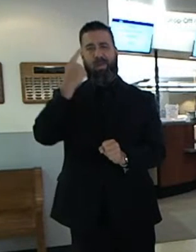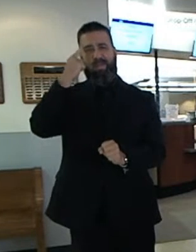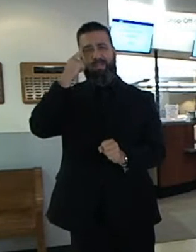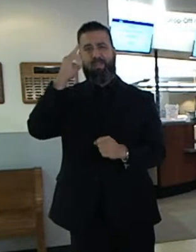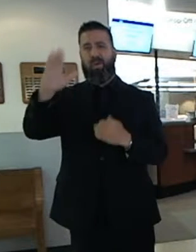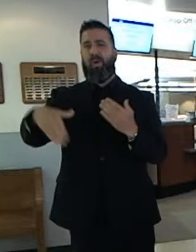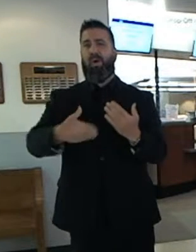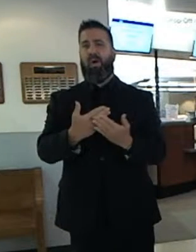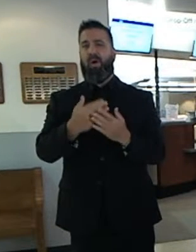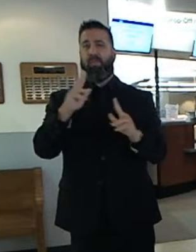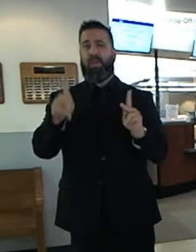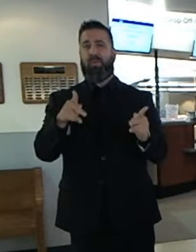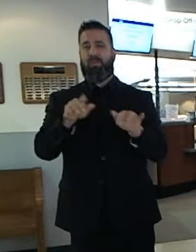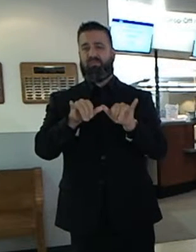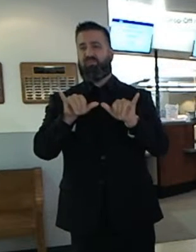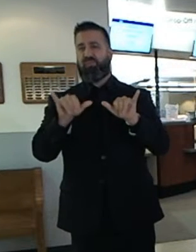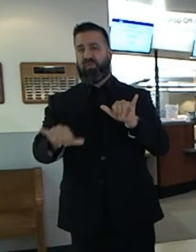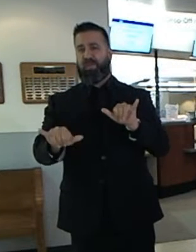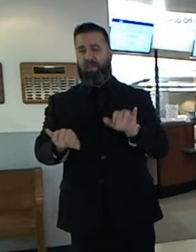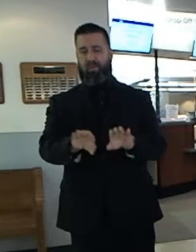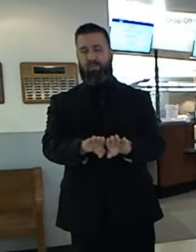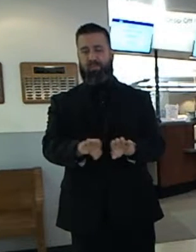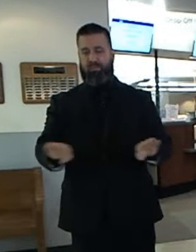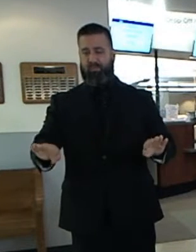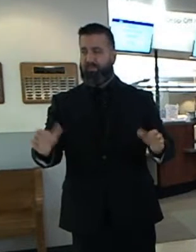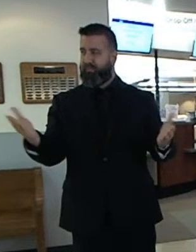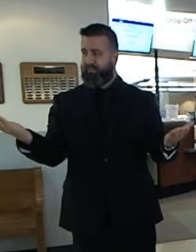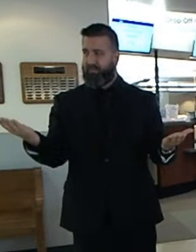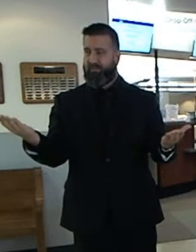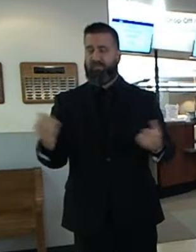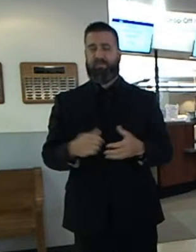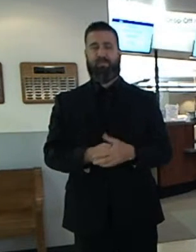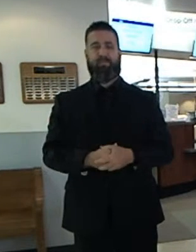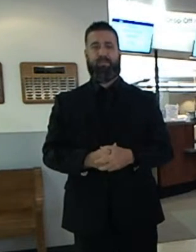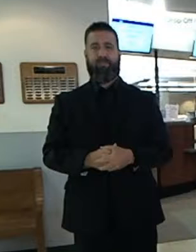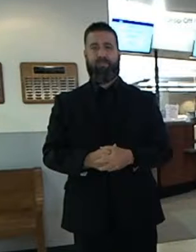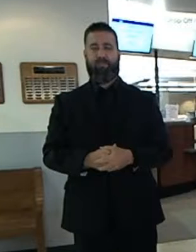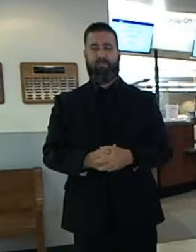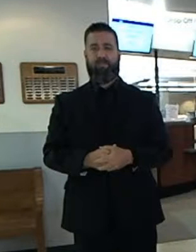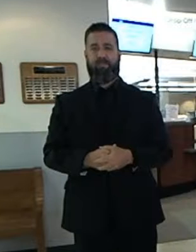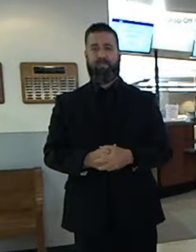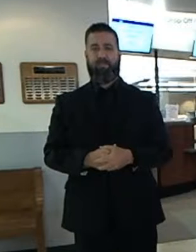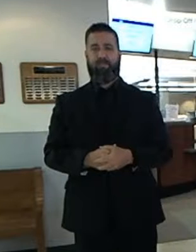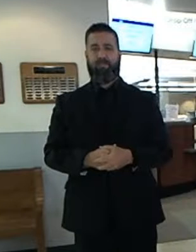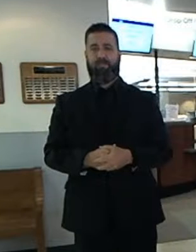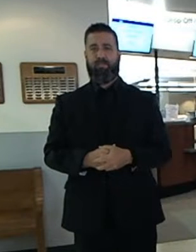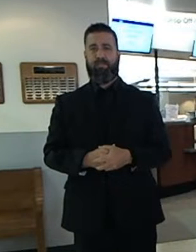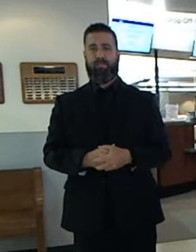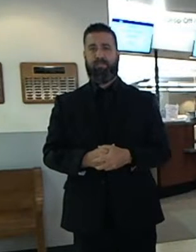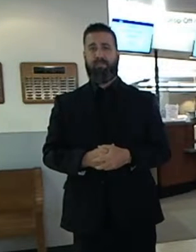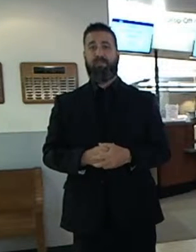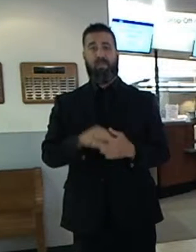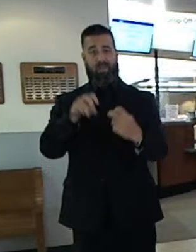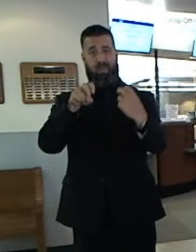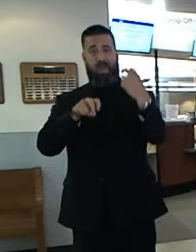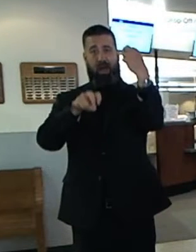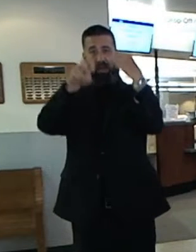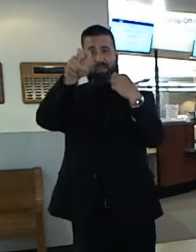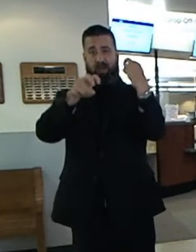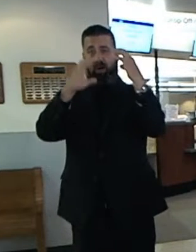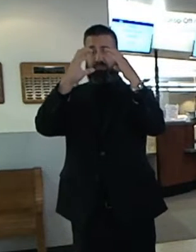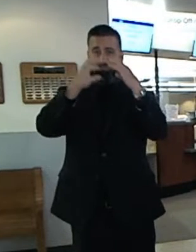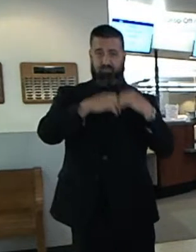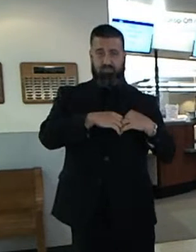all of the public interactions with St. Louis County government here on the first floor. So the removal of those escalators opened